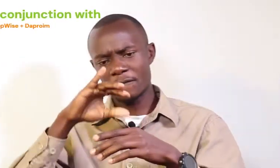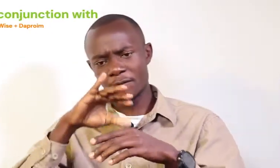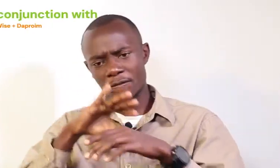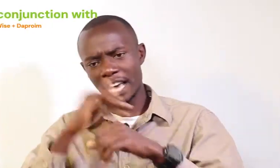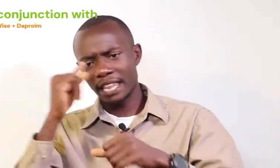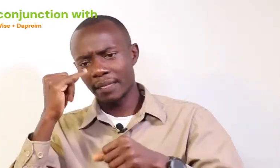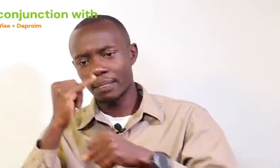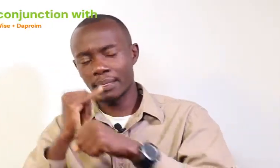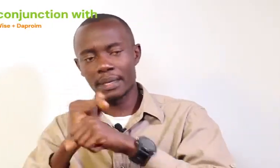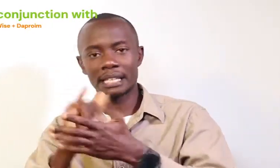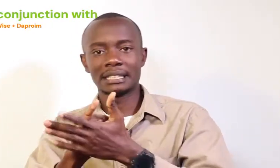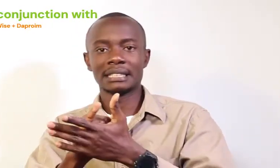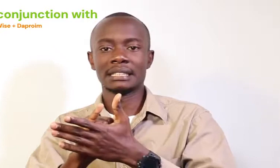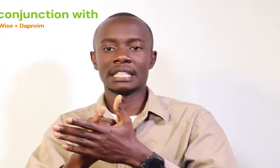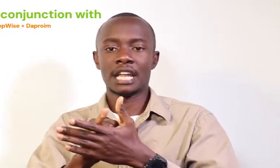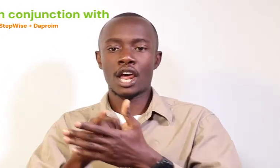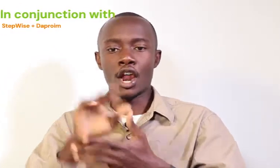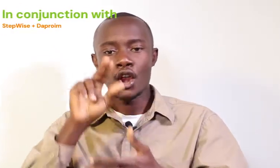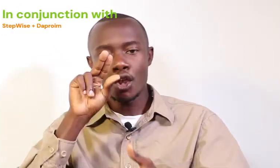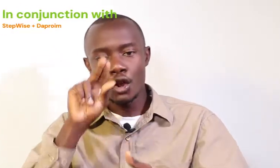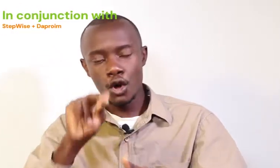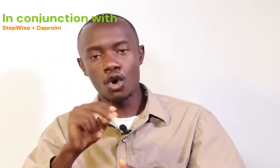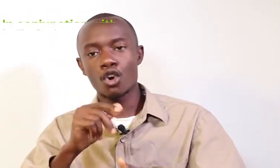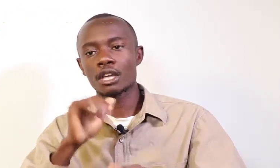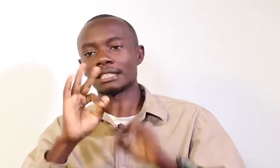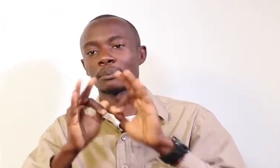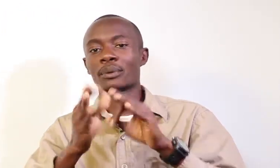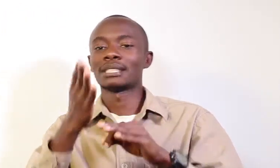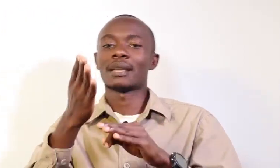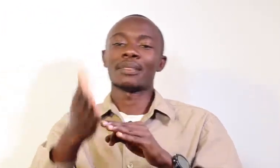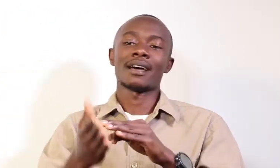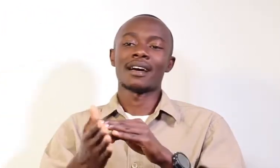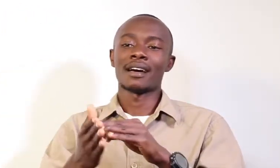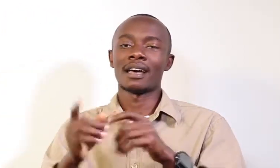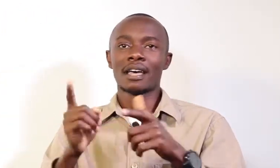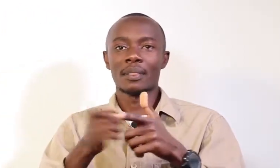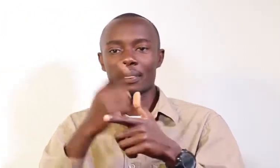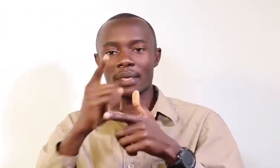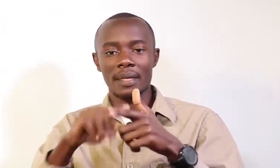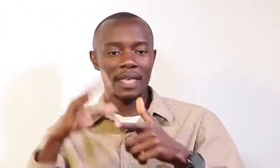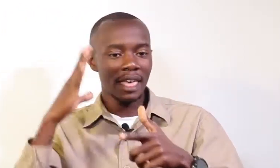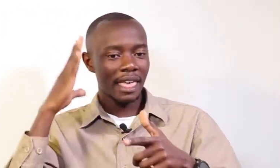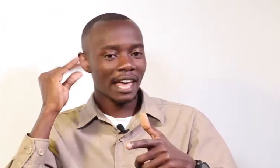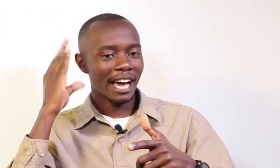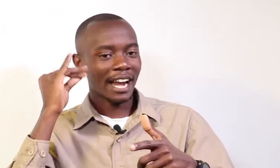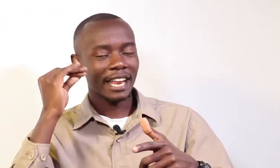work, then I find that there are no interpreters